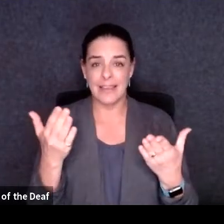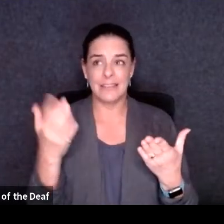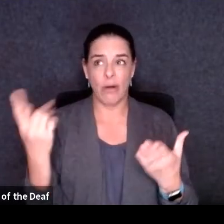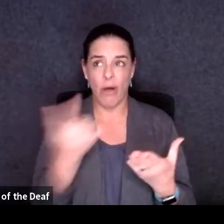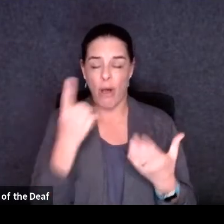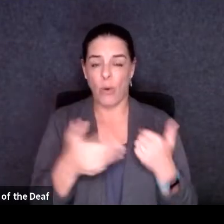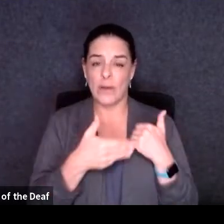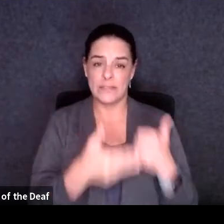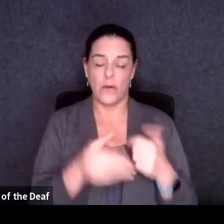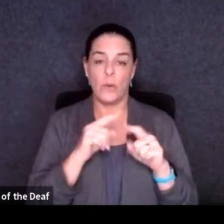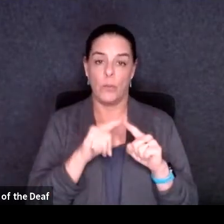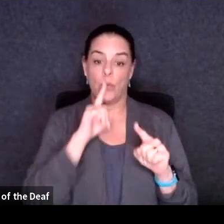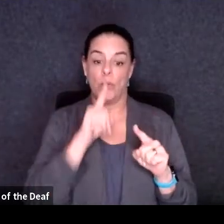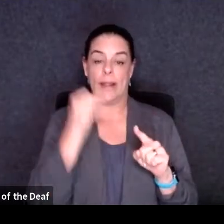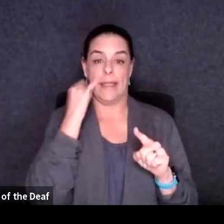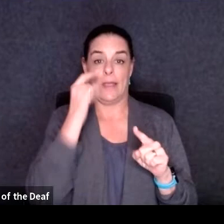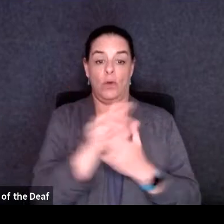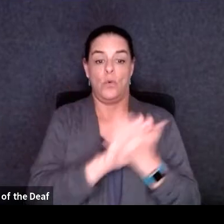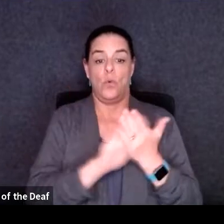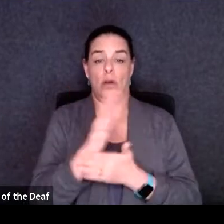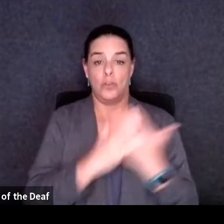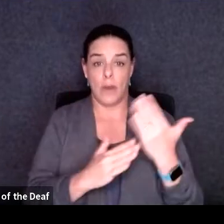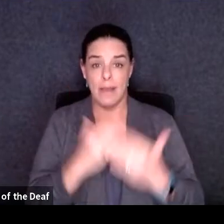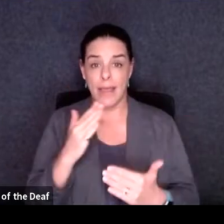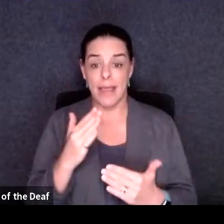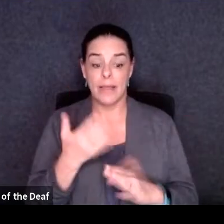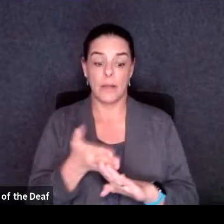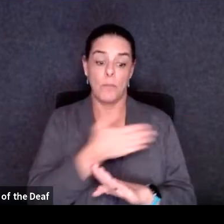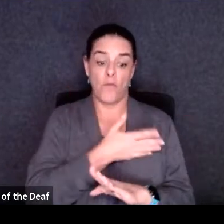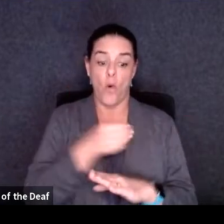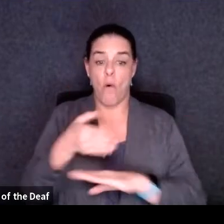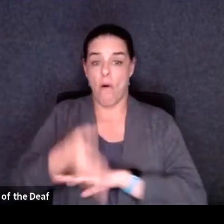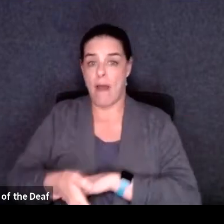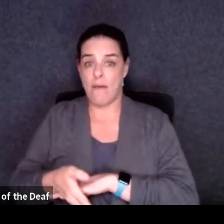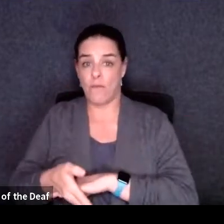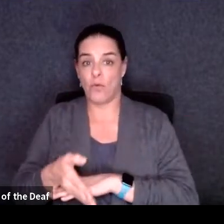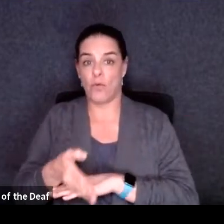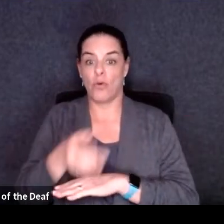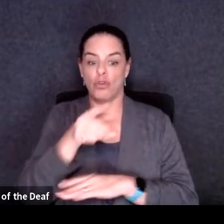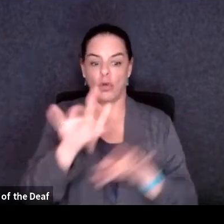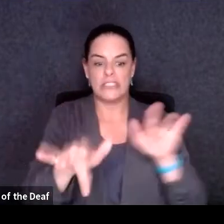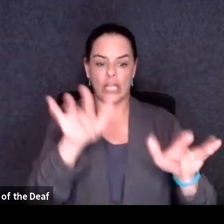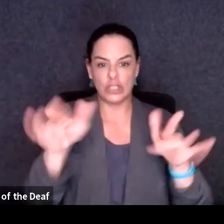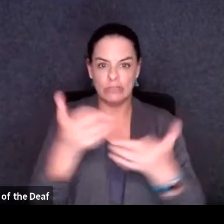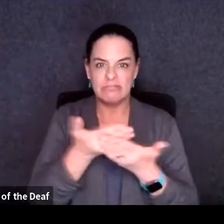helpful. But really, if you're washing your hands before and after you touch